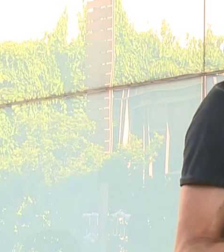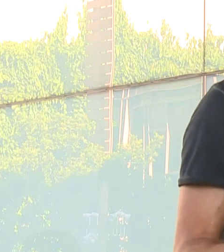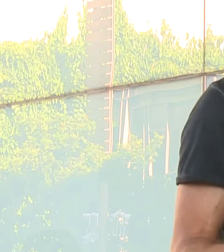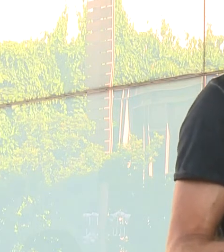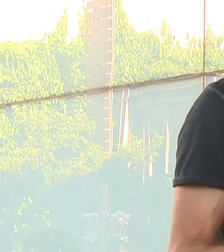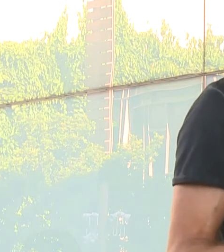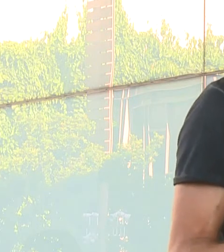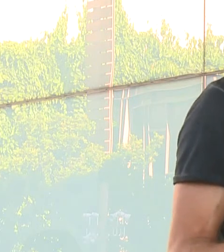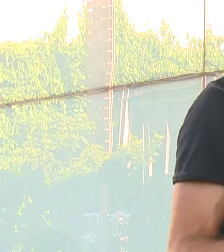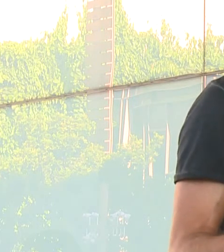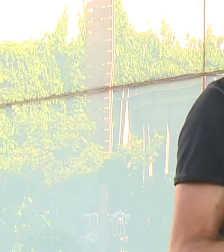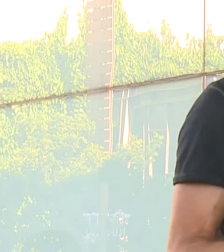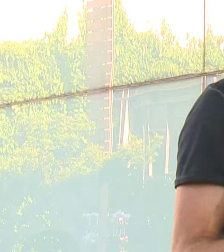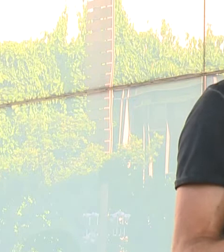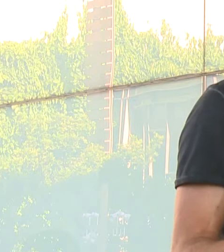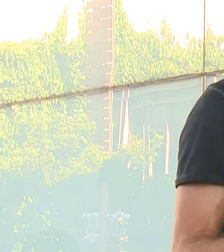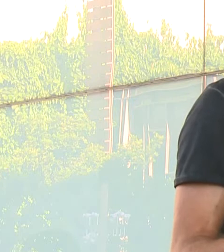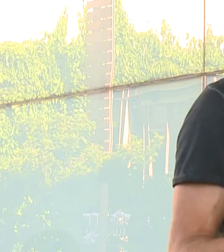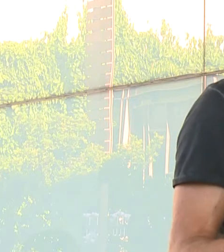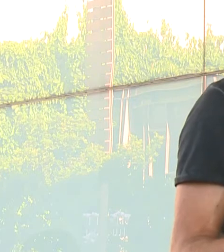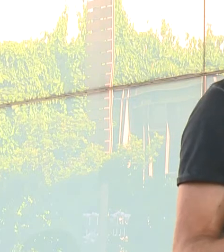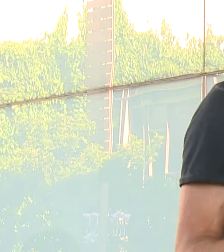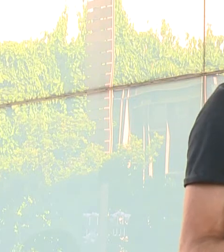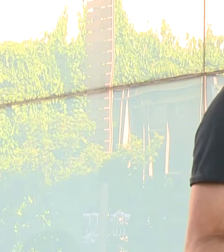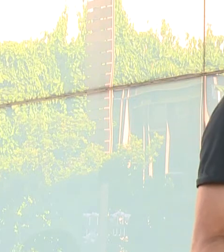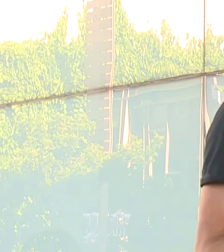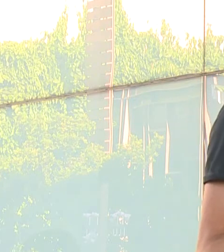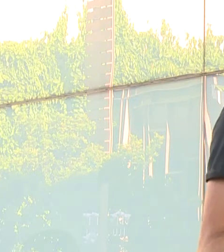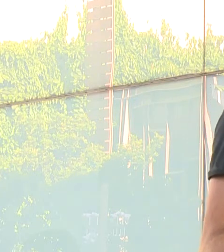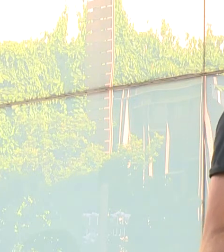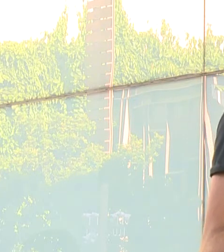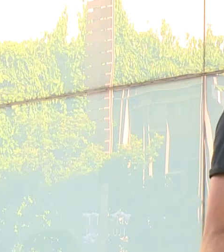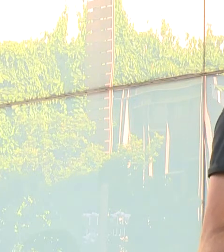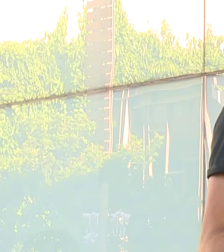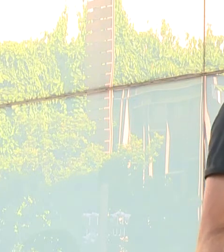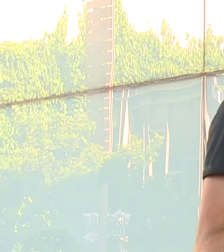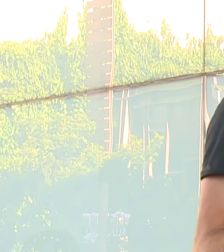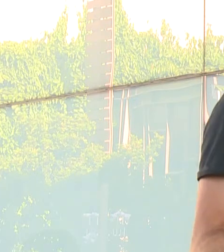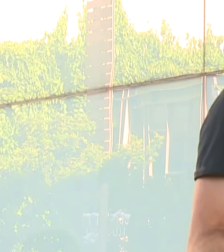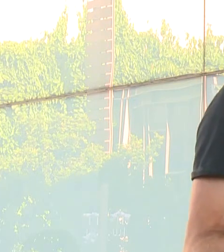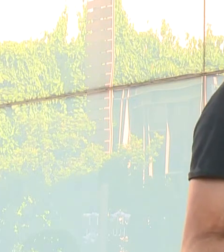TV, these props needed to be researched and developed and reproduced and